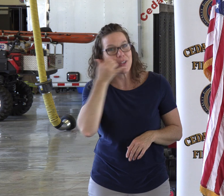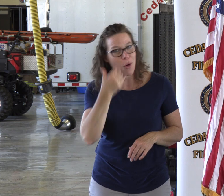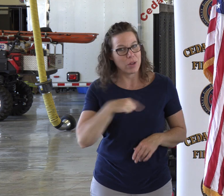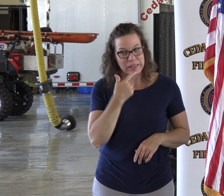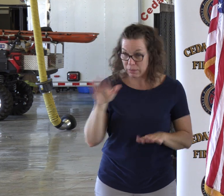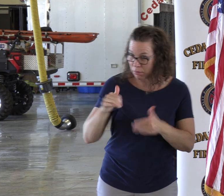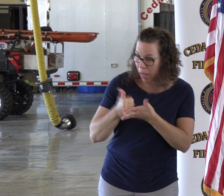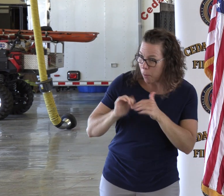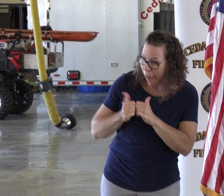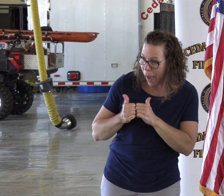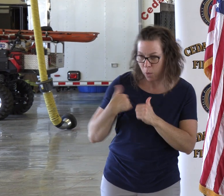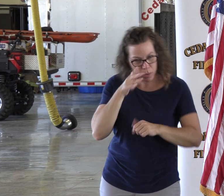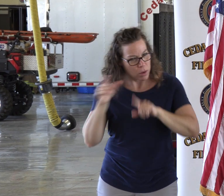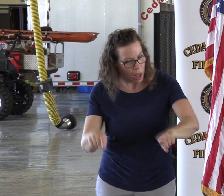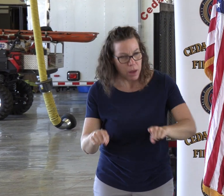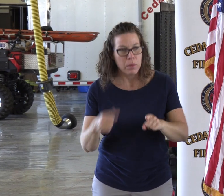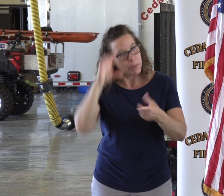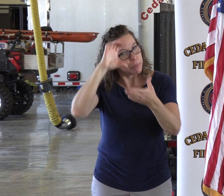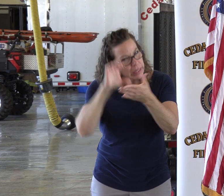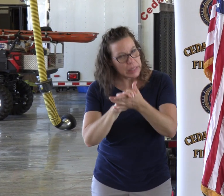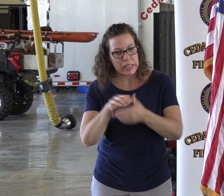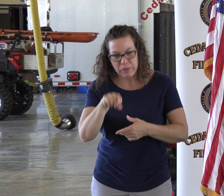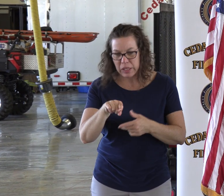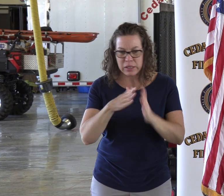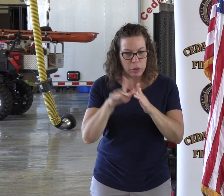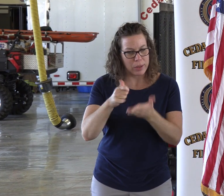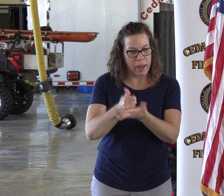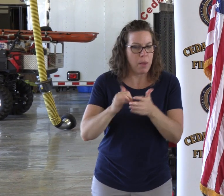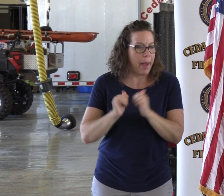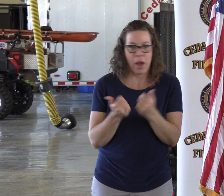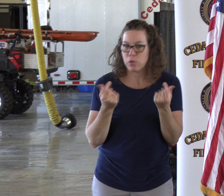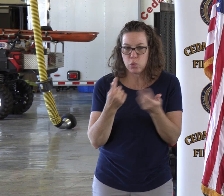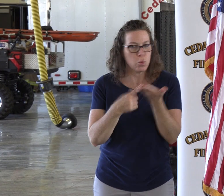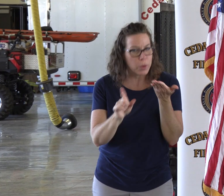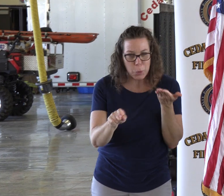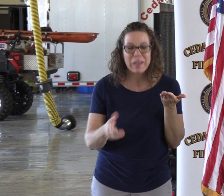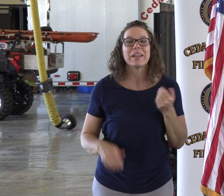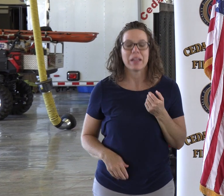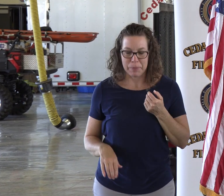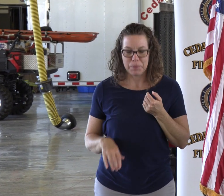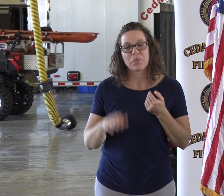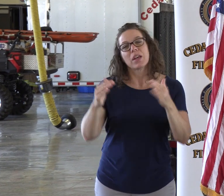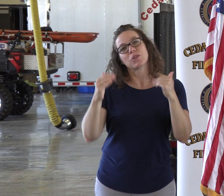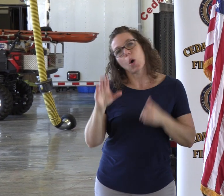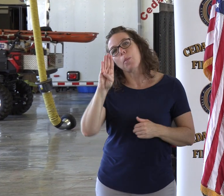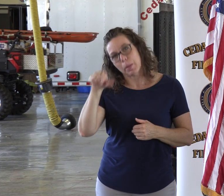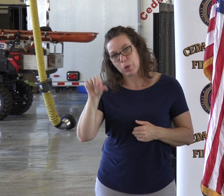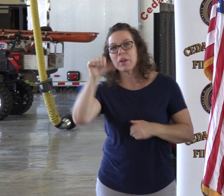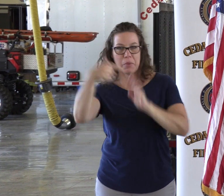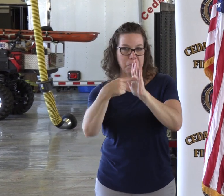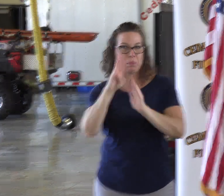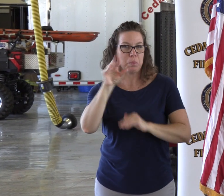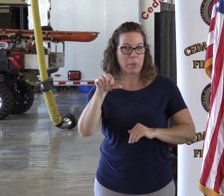can we help? We're coming to Cedar Rapids. We believe in the community. How can we help? Barbecue Relief, another great